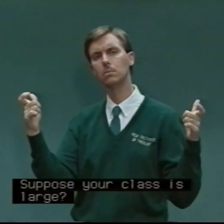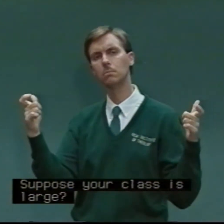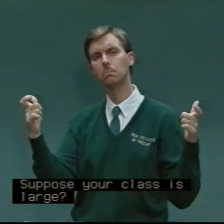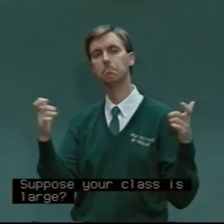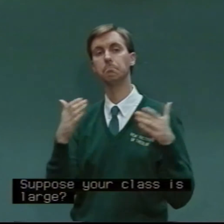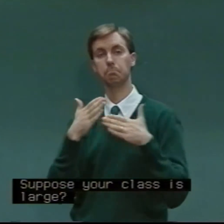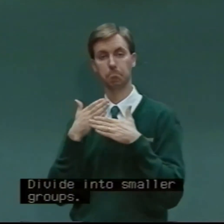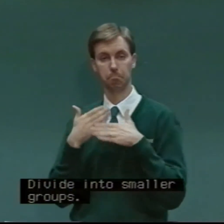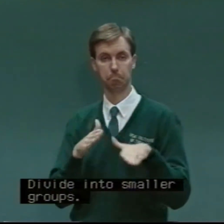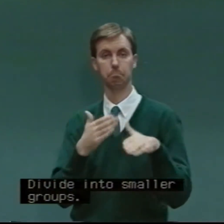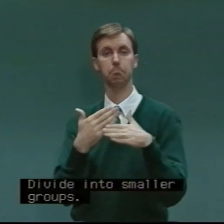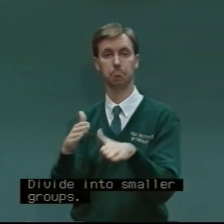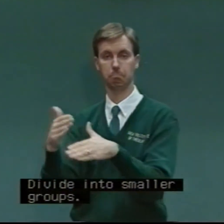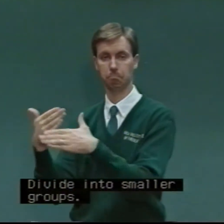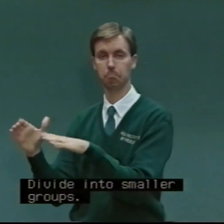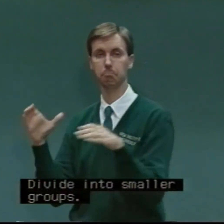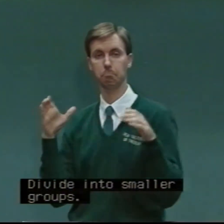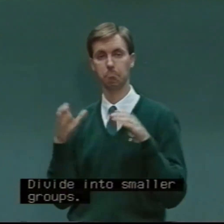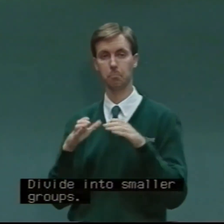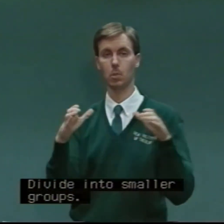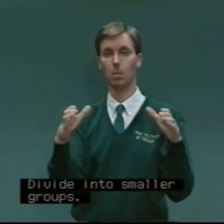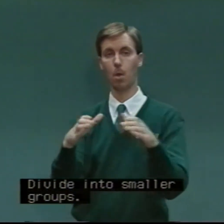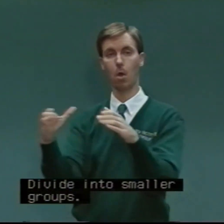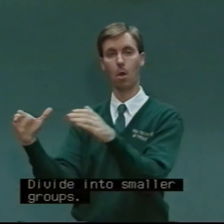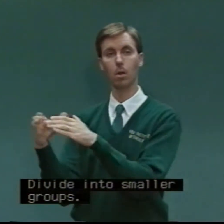is large. Divide into smaller groups.